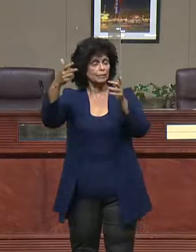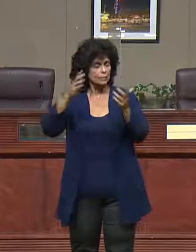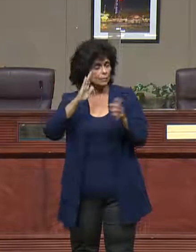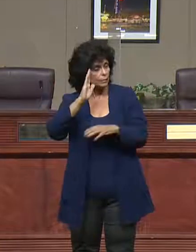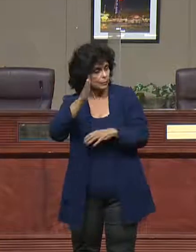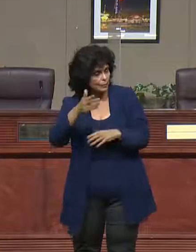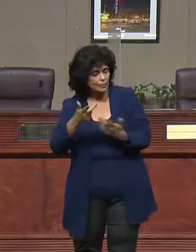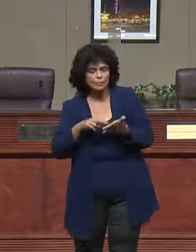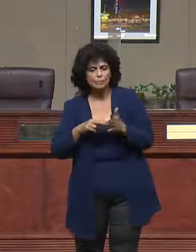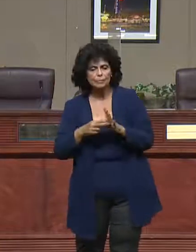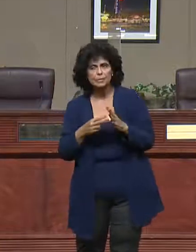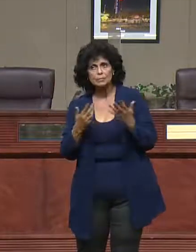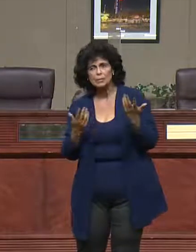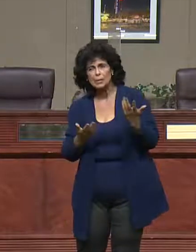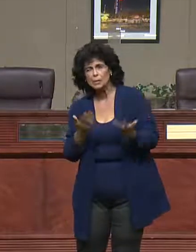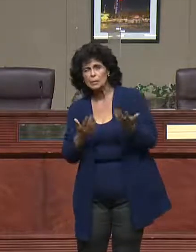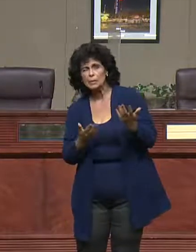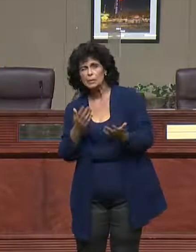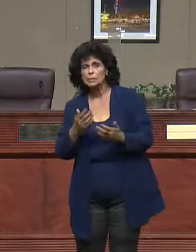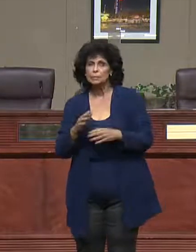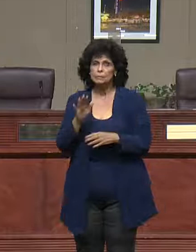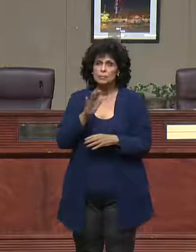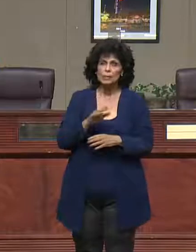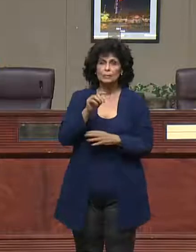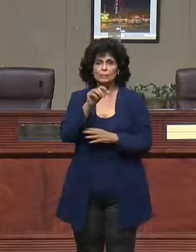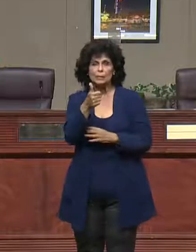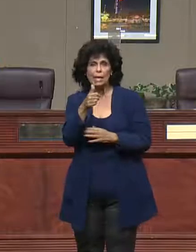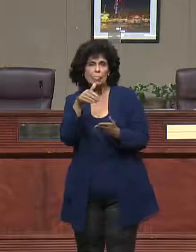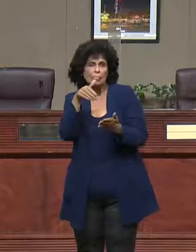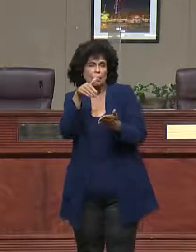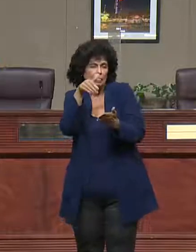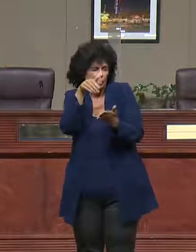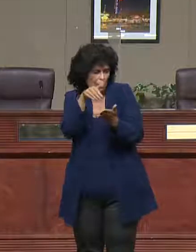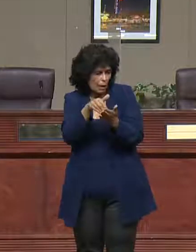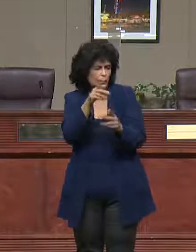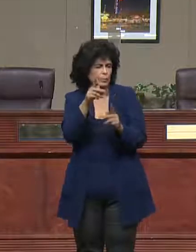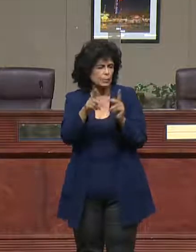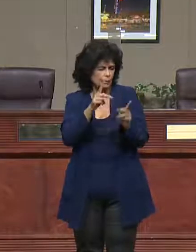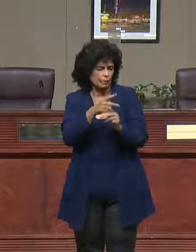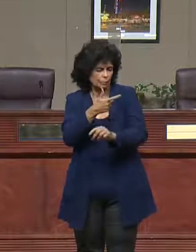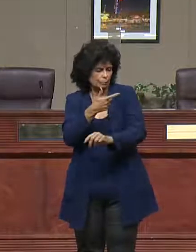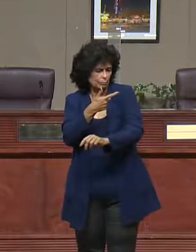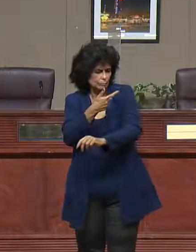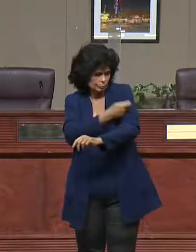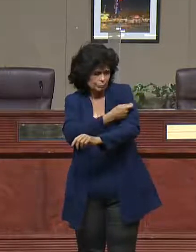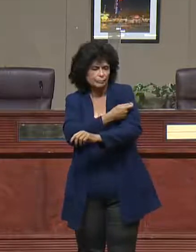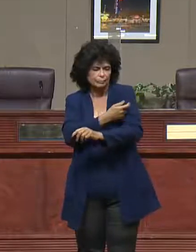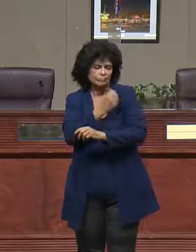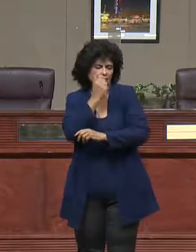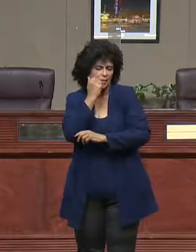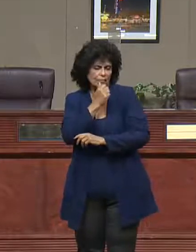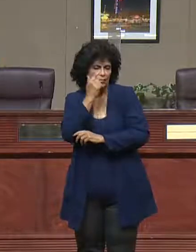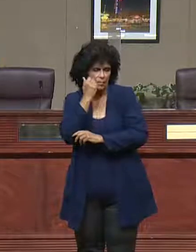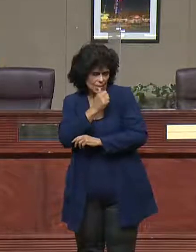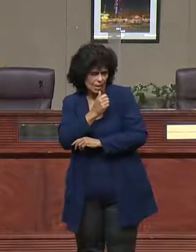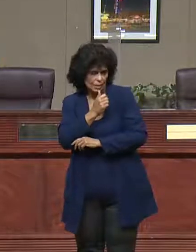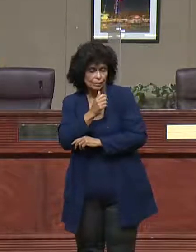assume that we could be doing about 10,000 vaccines a day when we get to fully speed, and maybe even